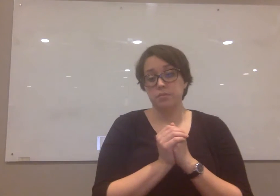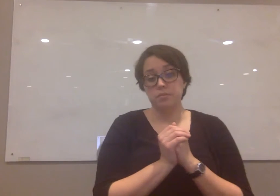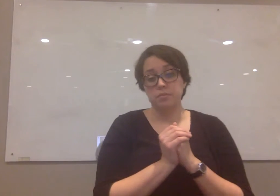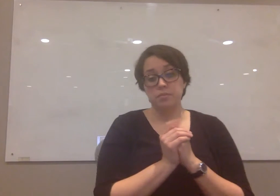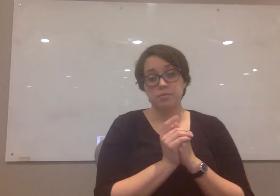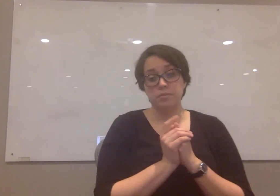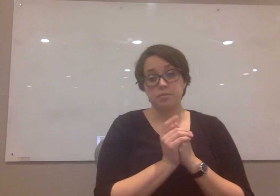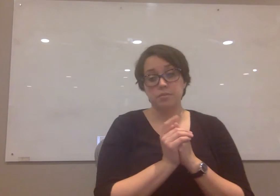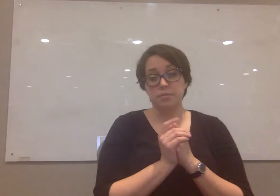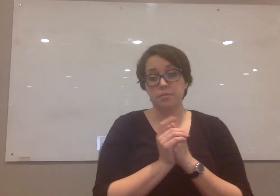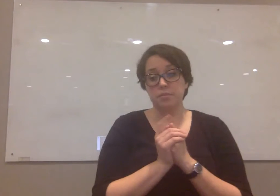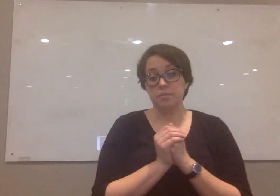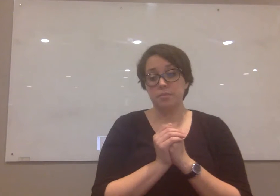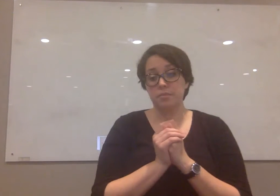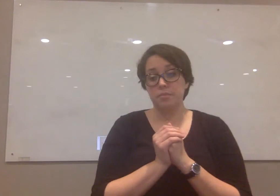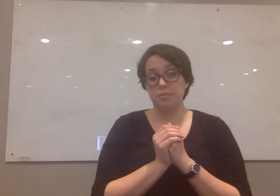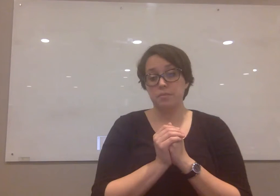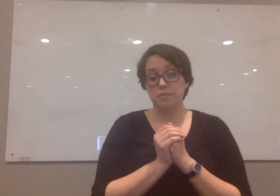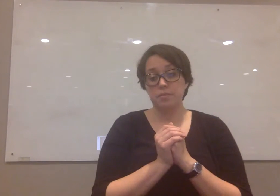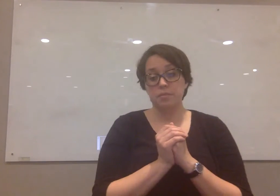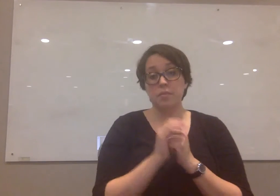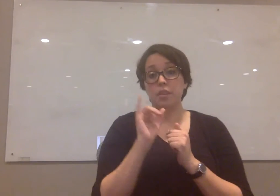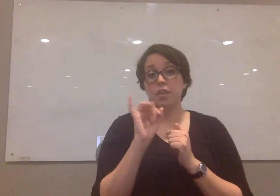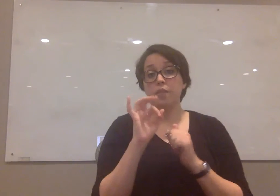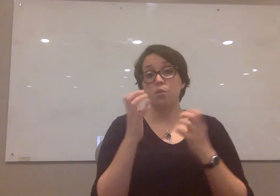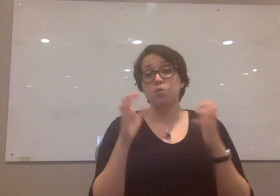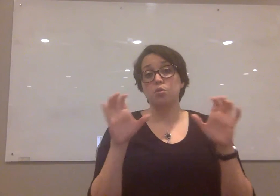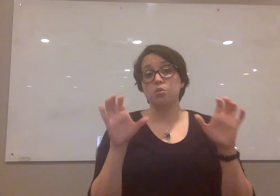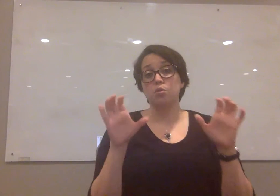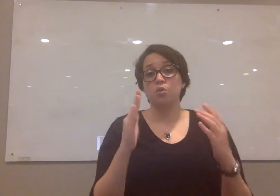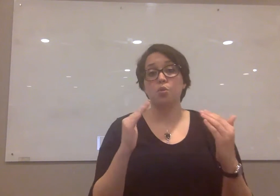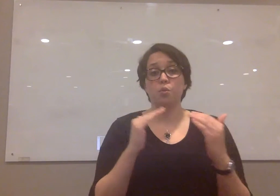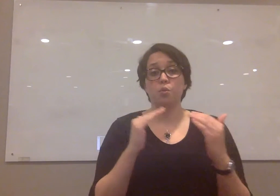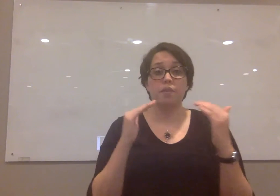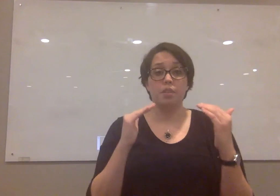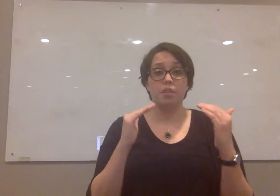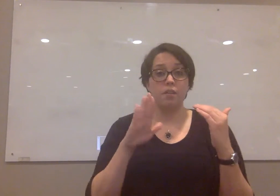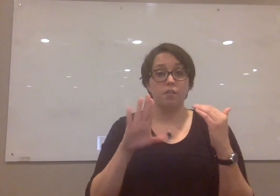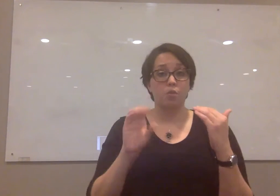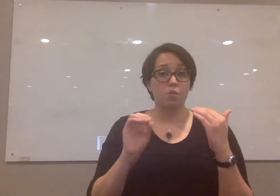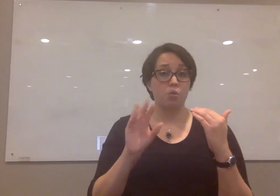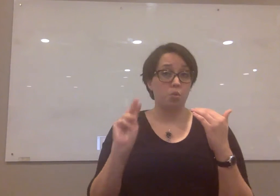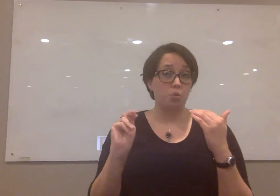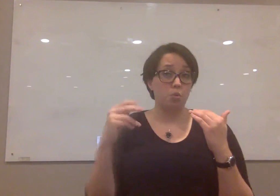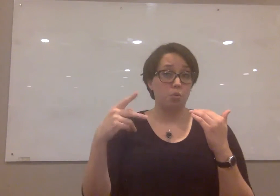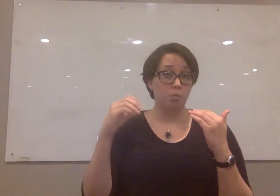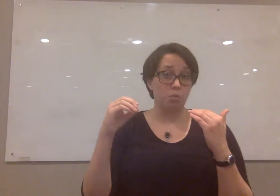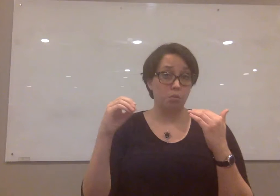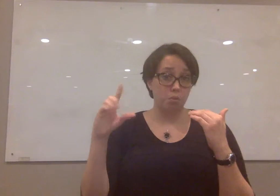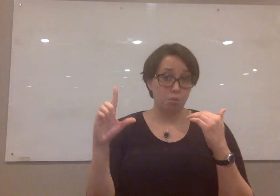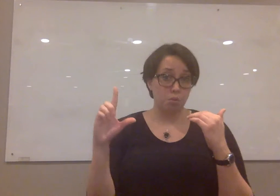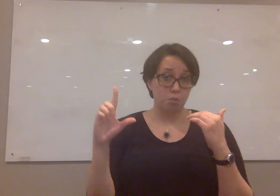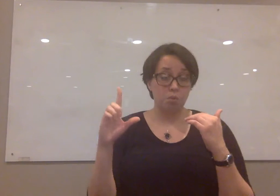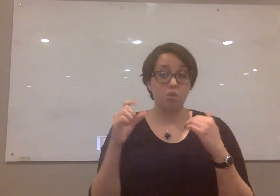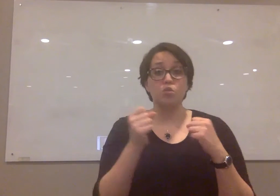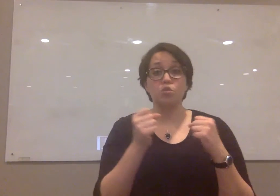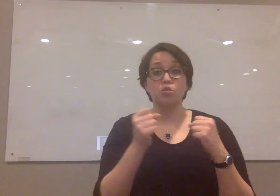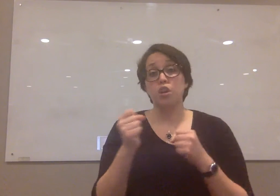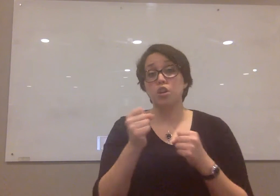If you want to do the equivalent of a pool of your own, the strategy you'd use instead of 1-for-1 is